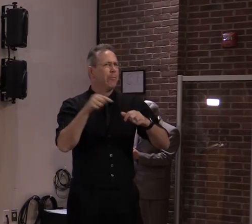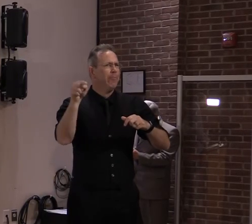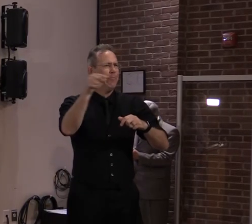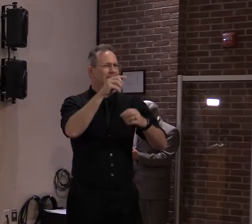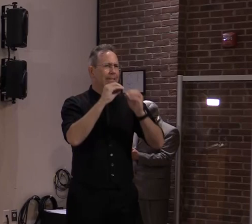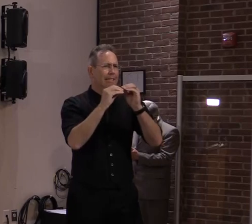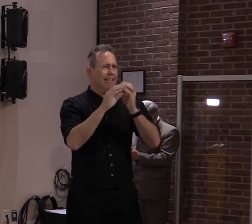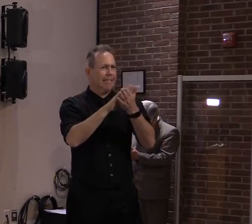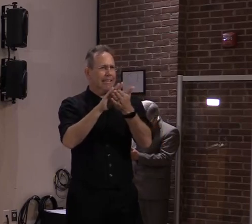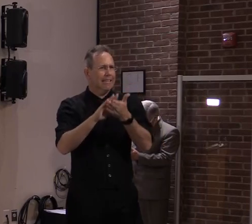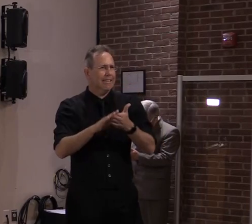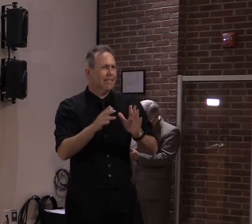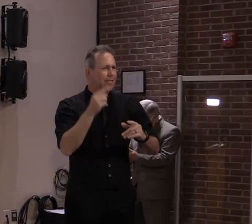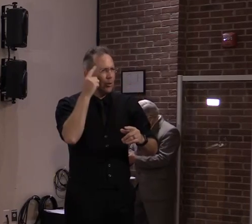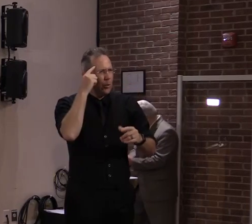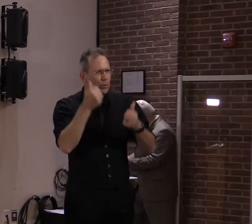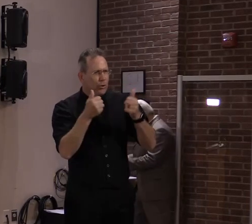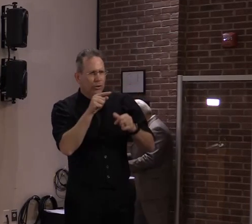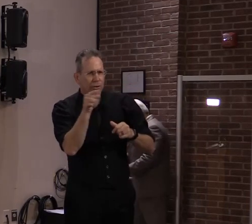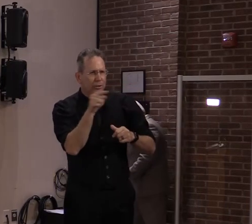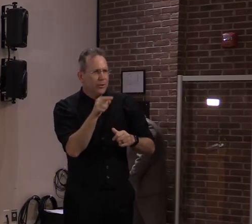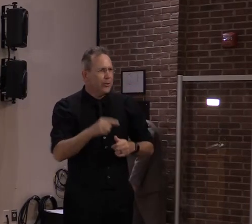Thank you all.